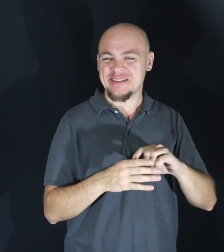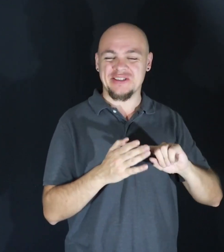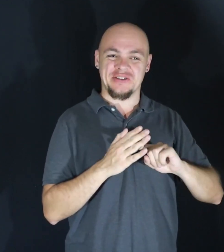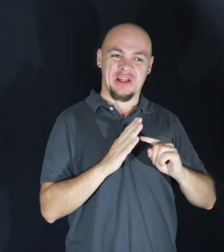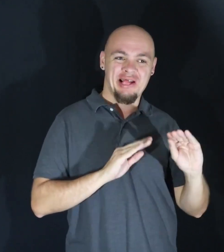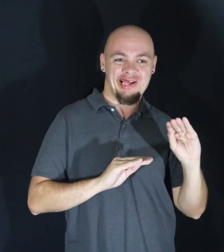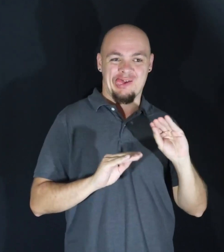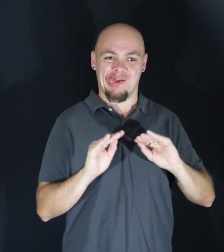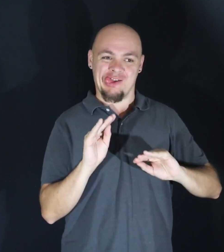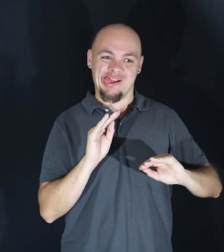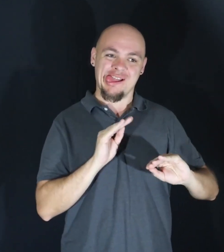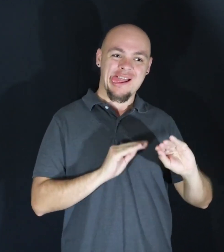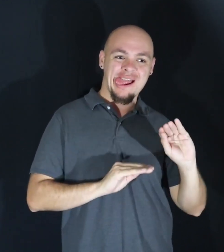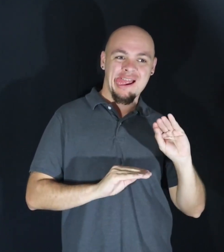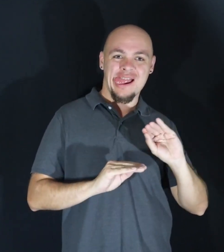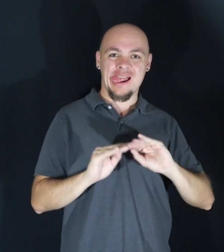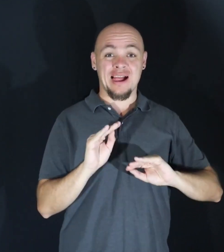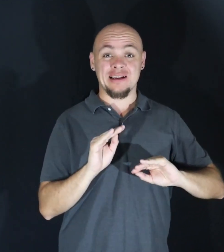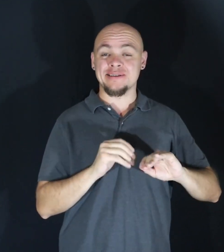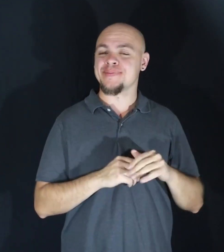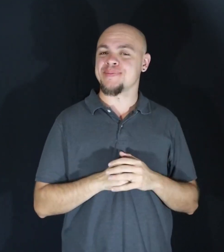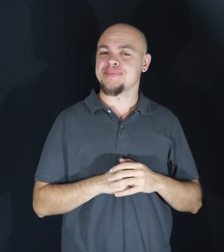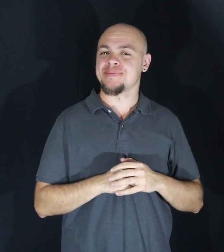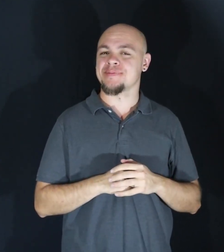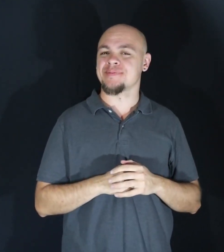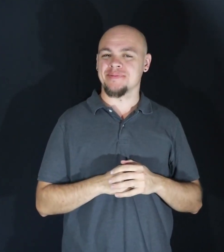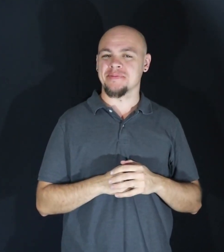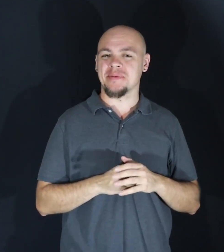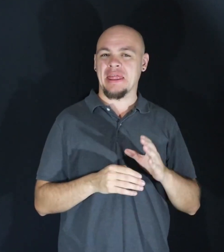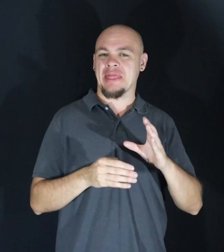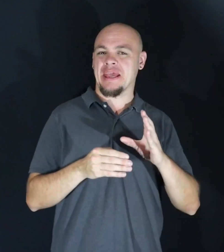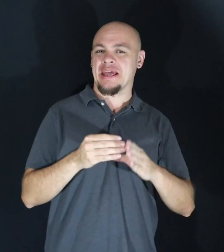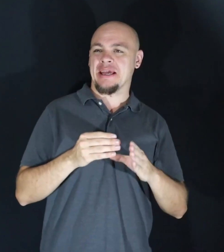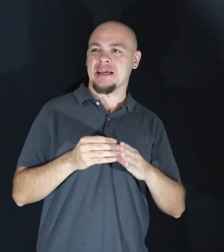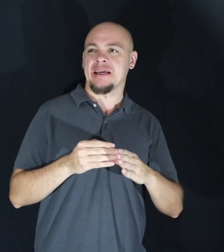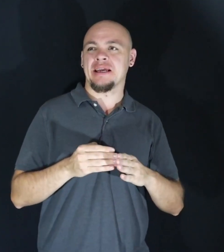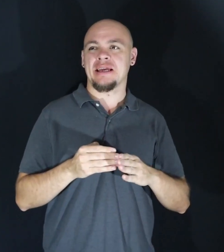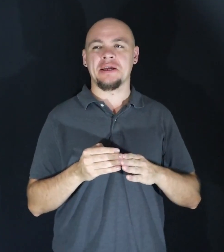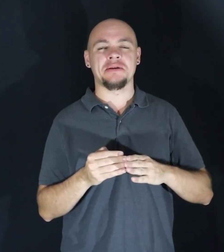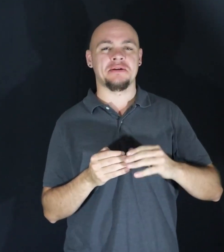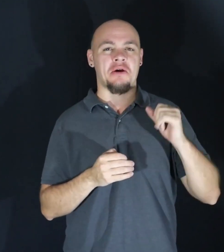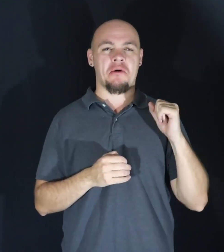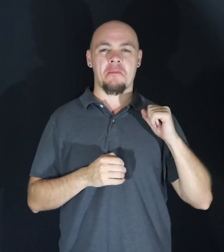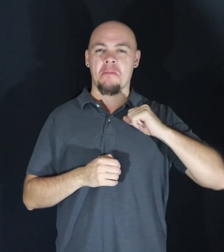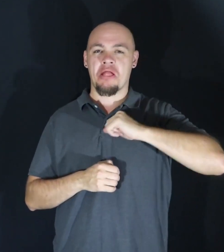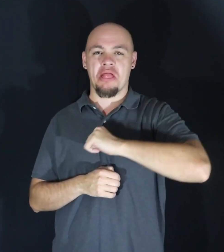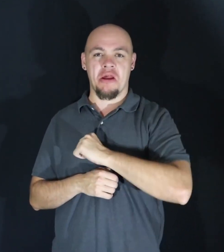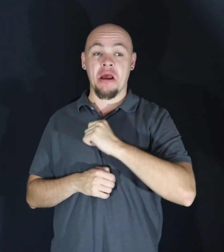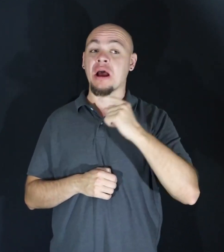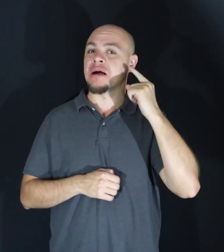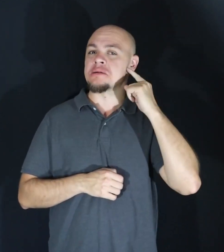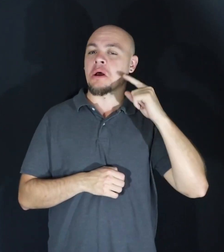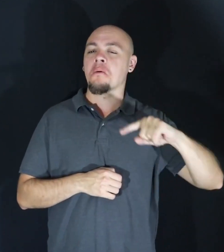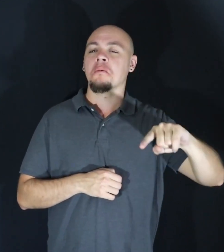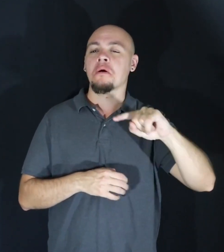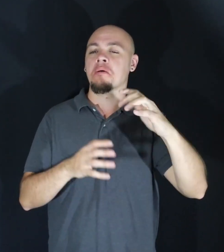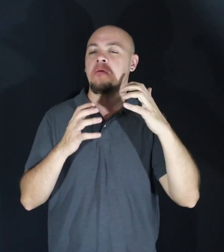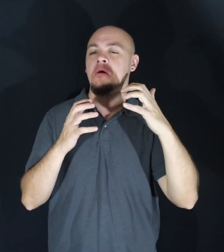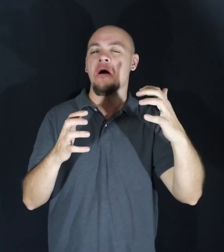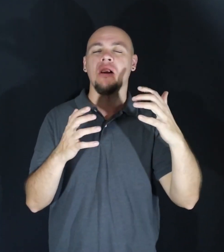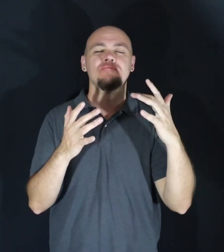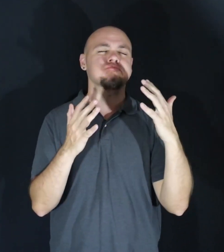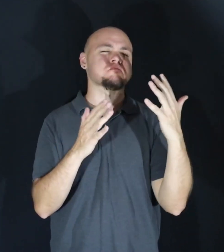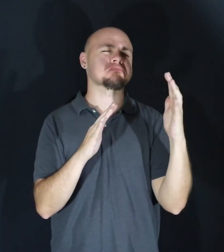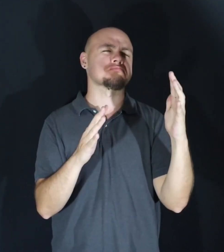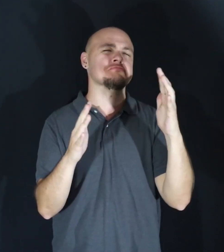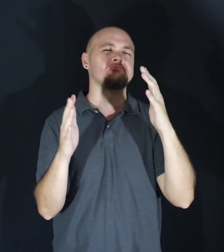choreography we practiced. We ended with our signature arm throw, and the sound of applause filled the